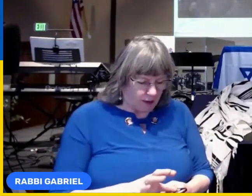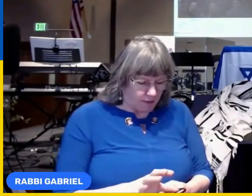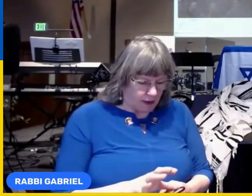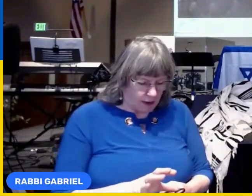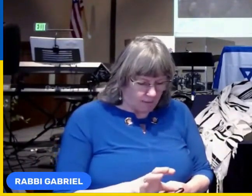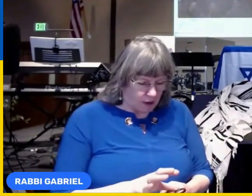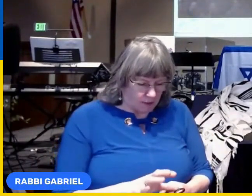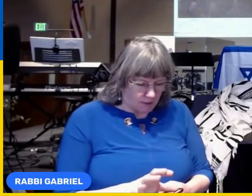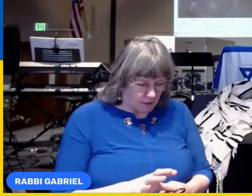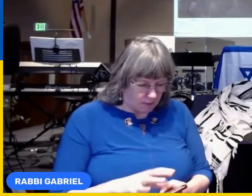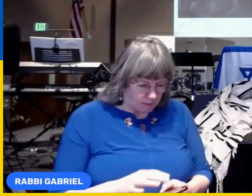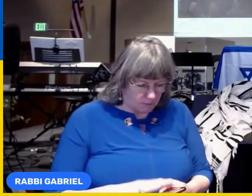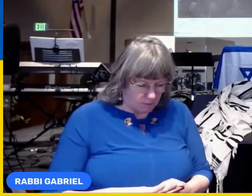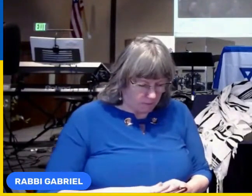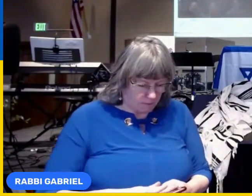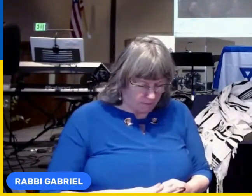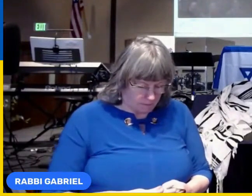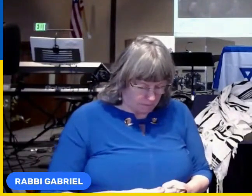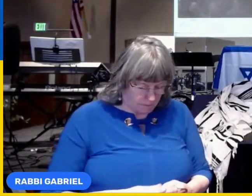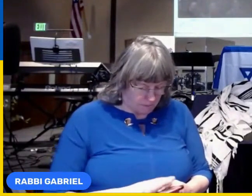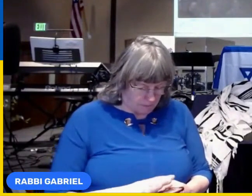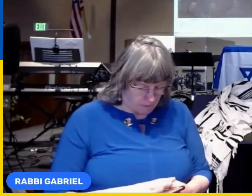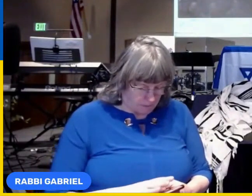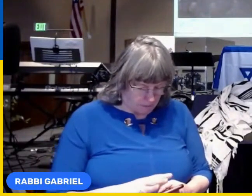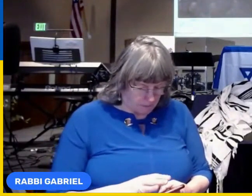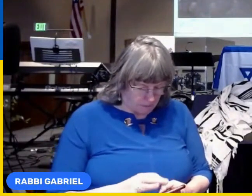I can translate if you need to.